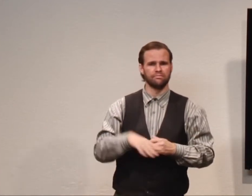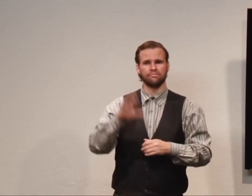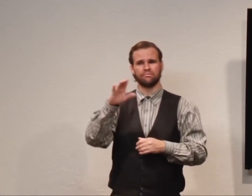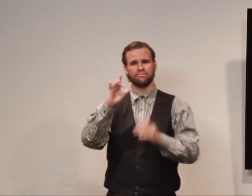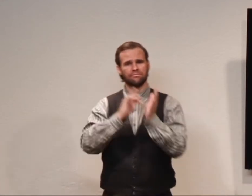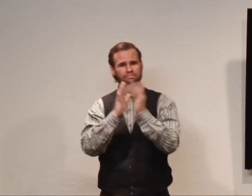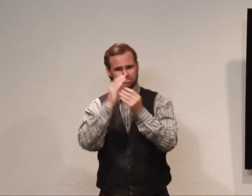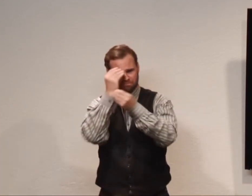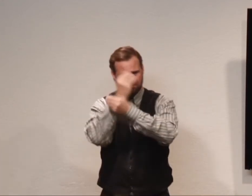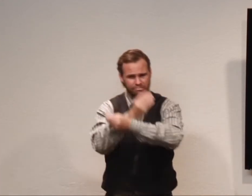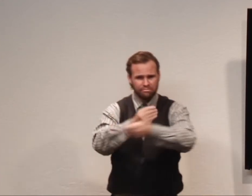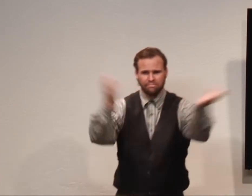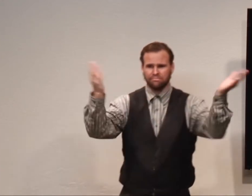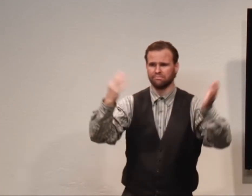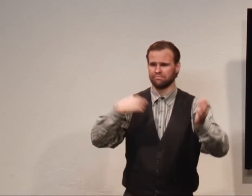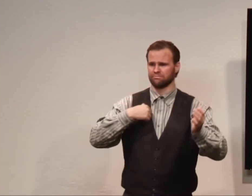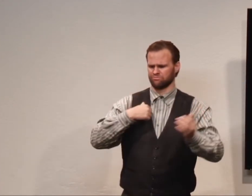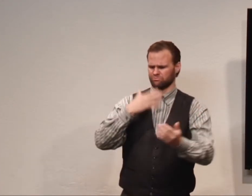I am the bread of life.